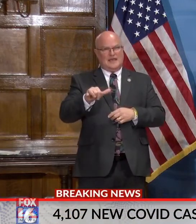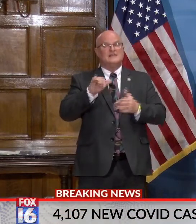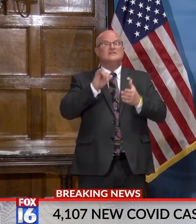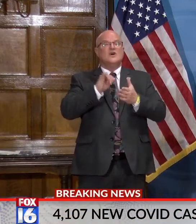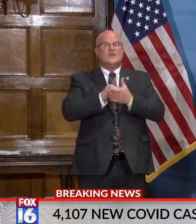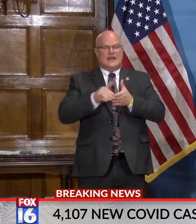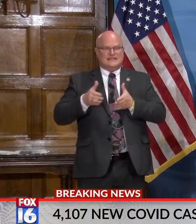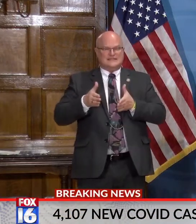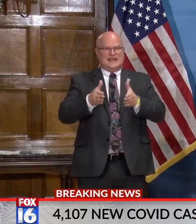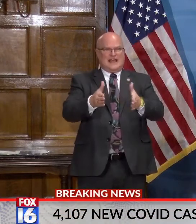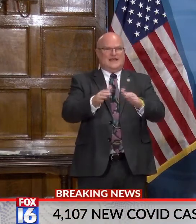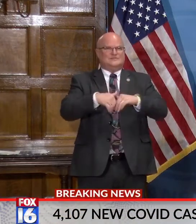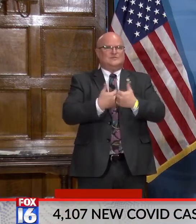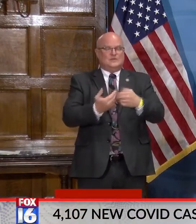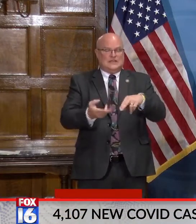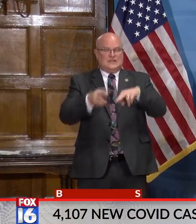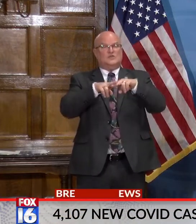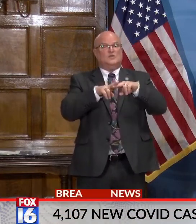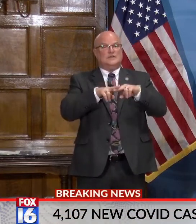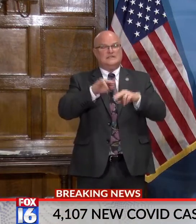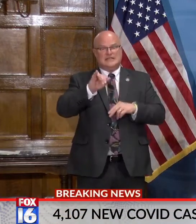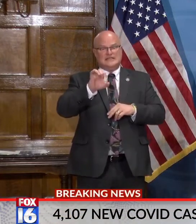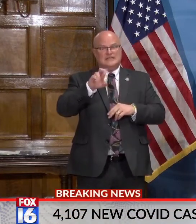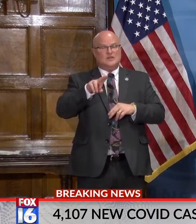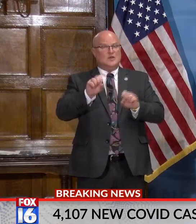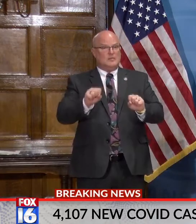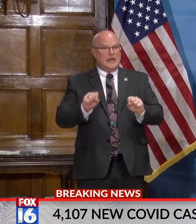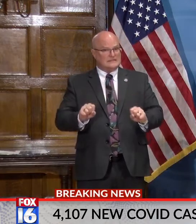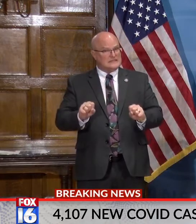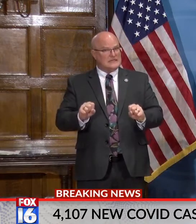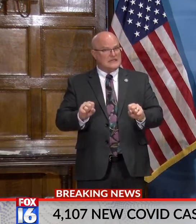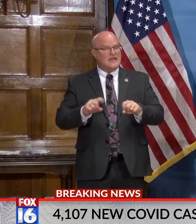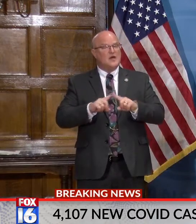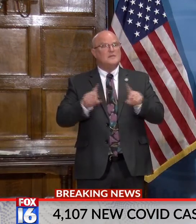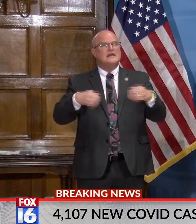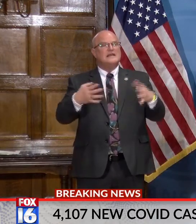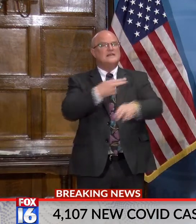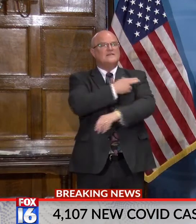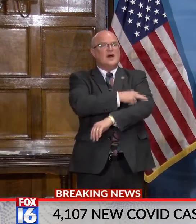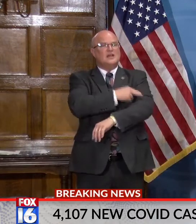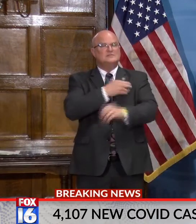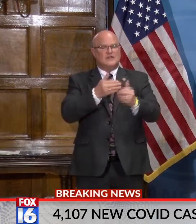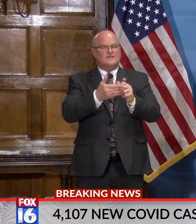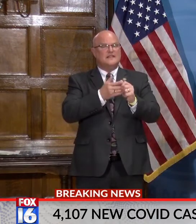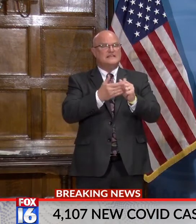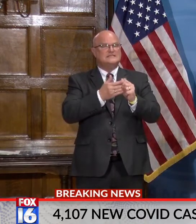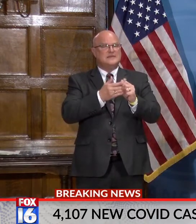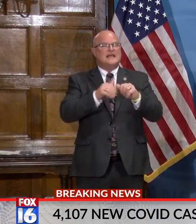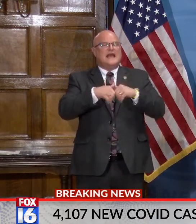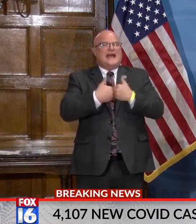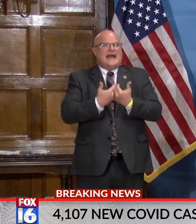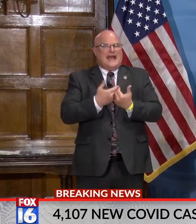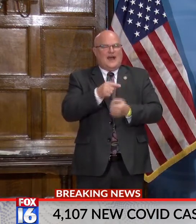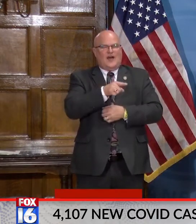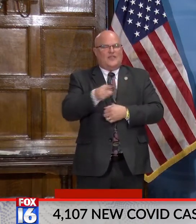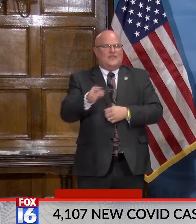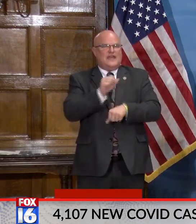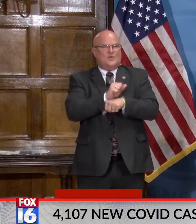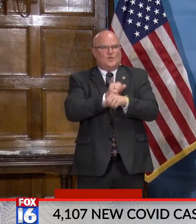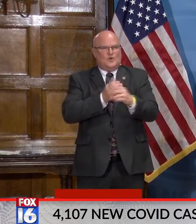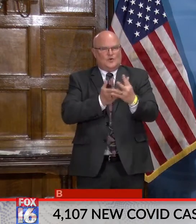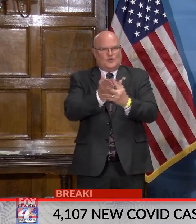path that we're going, to increase ICU capacity but give the hospitals flexibility as to how they work through